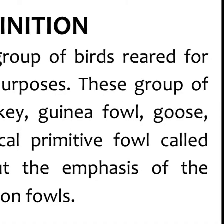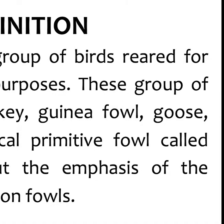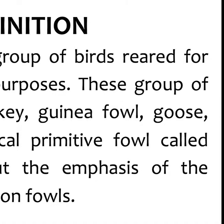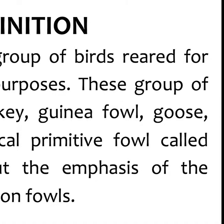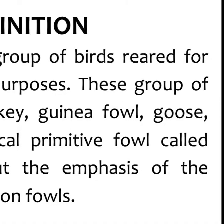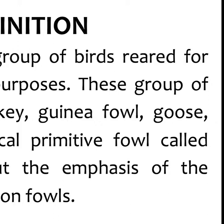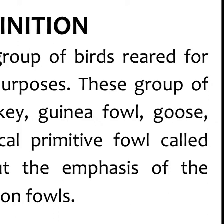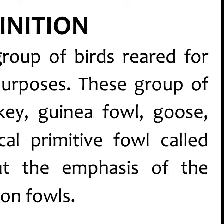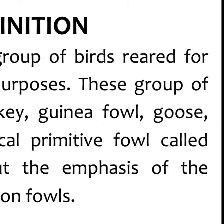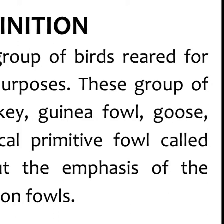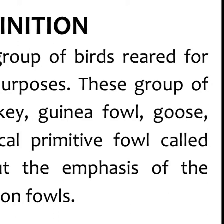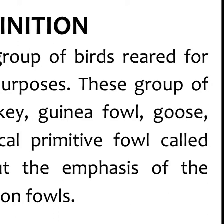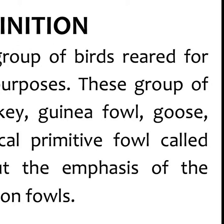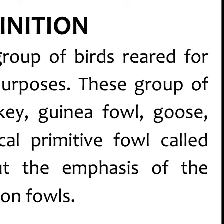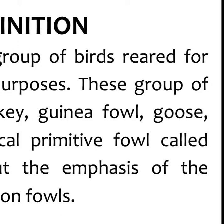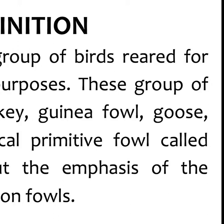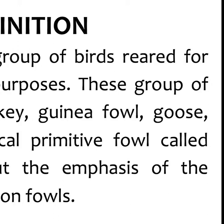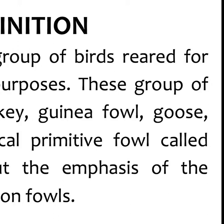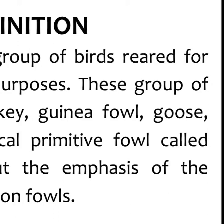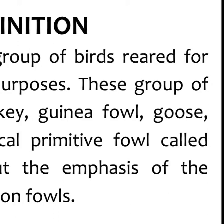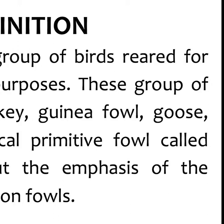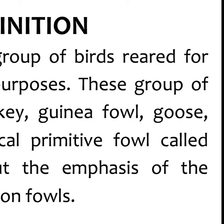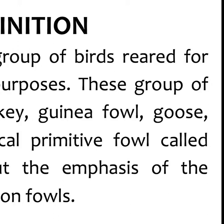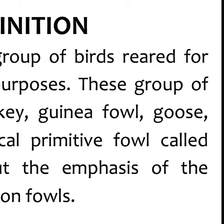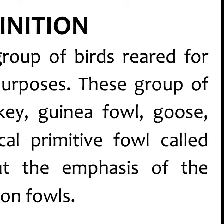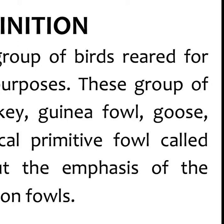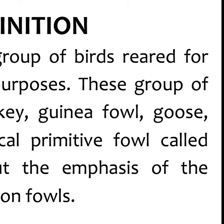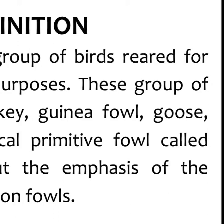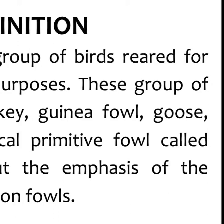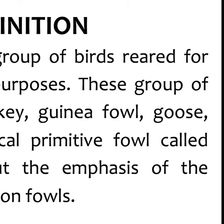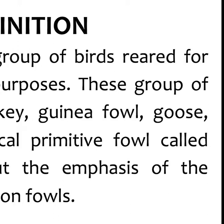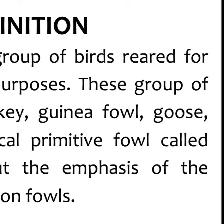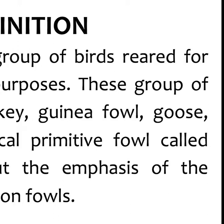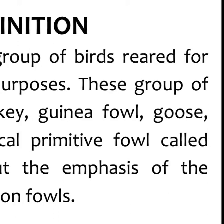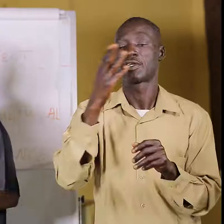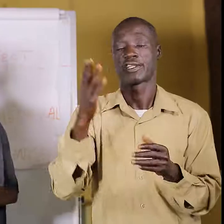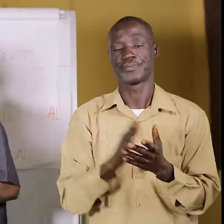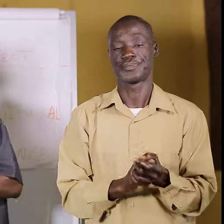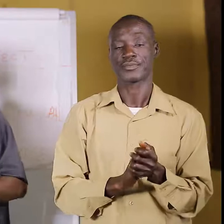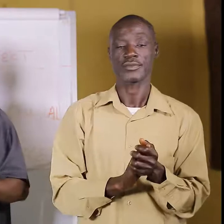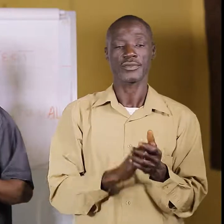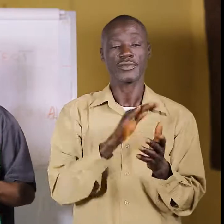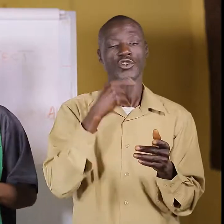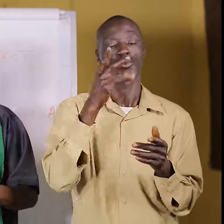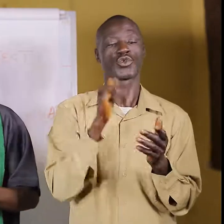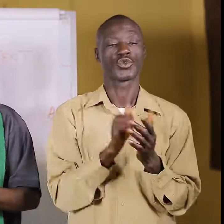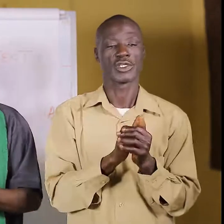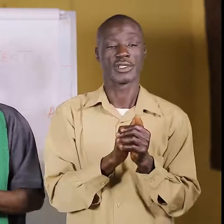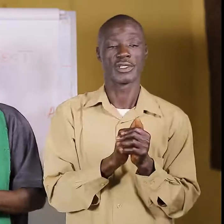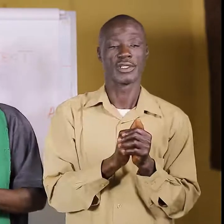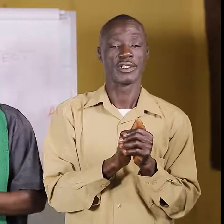reared for domestic purpose and other uses. And we went as far